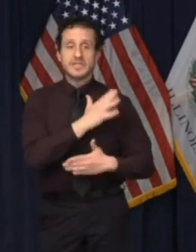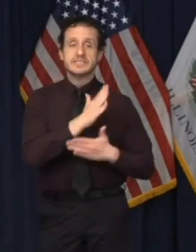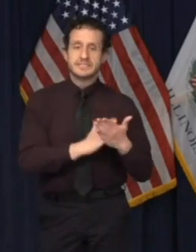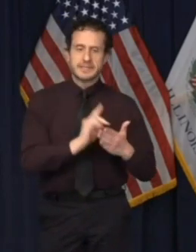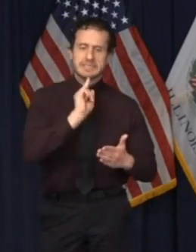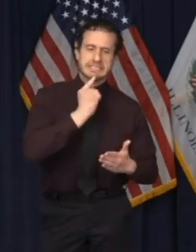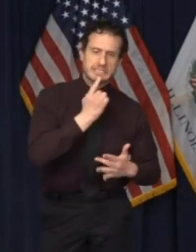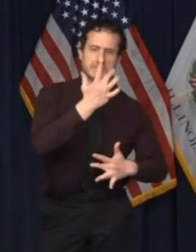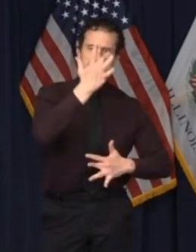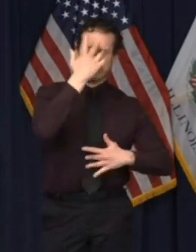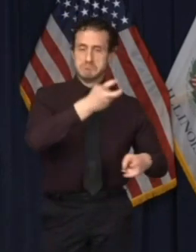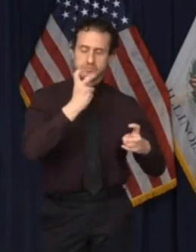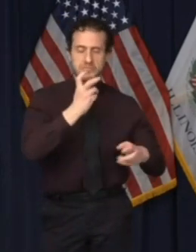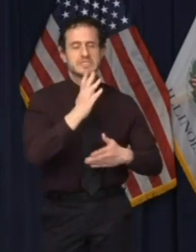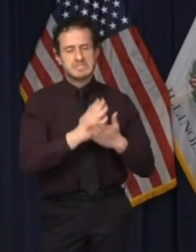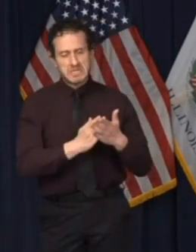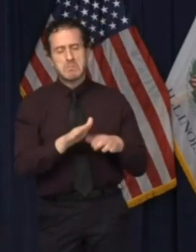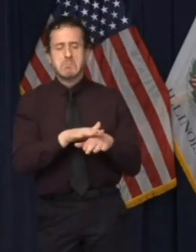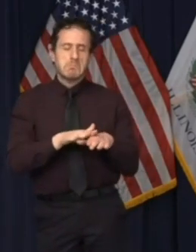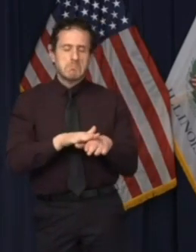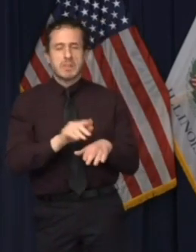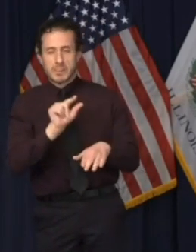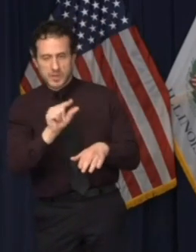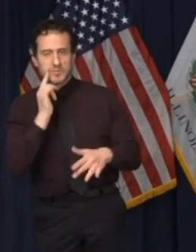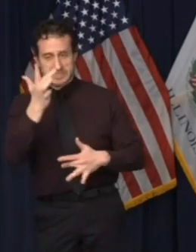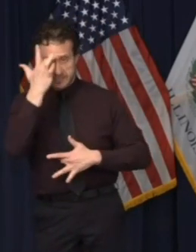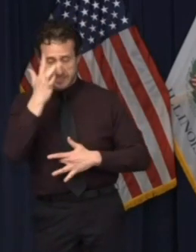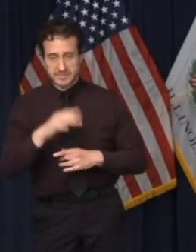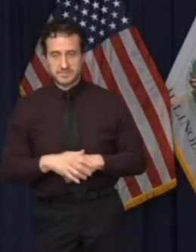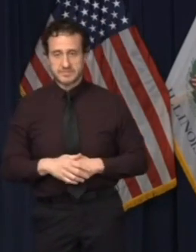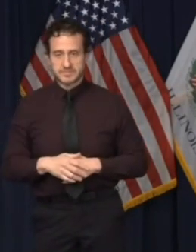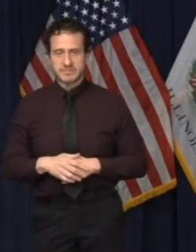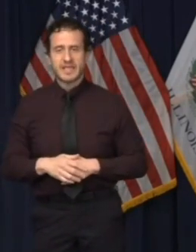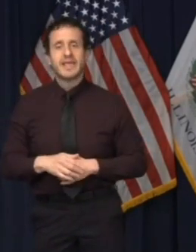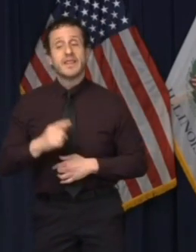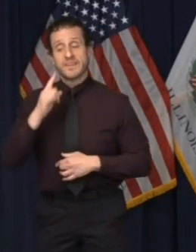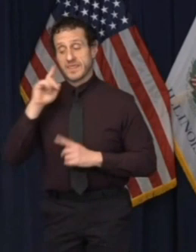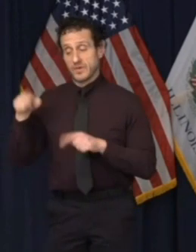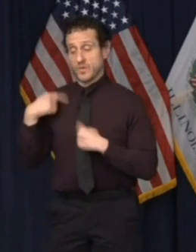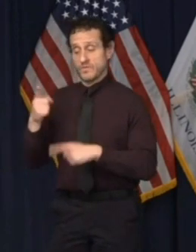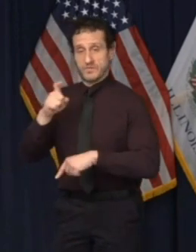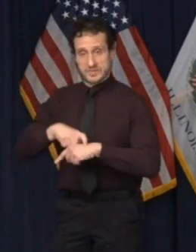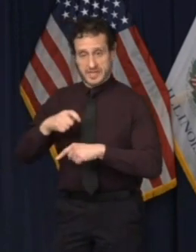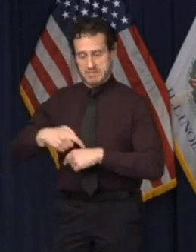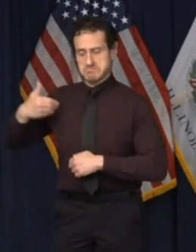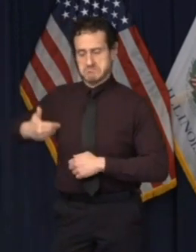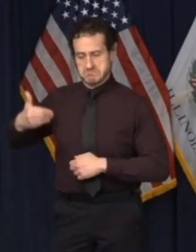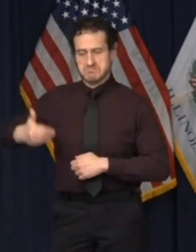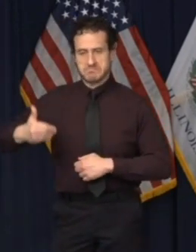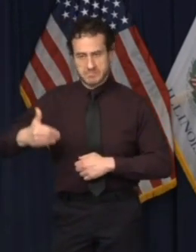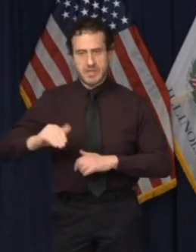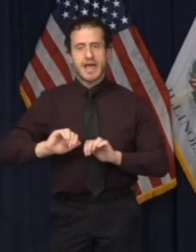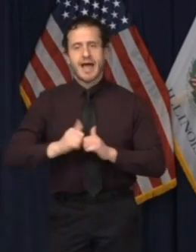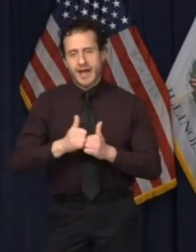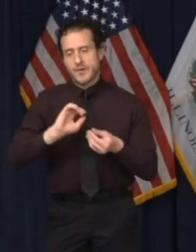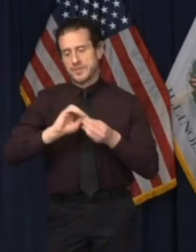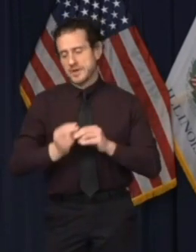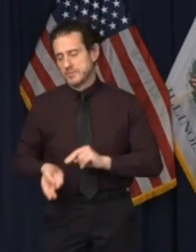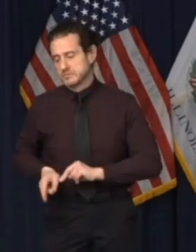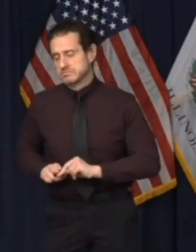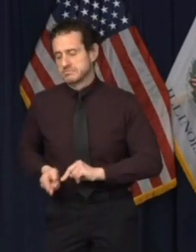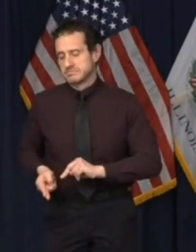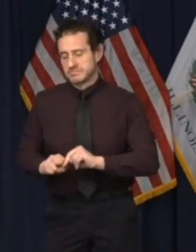serious. So here's the time progression so that you can get a feel for the direction that things seem to be